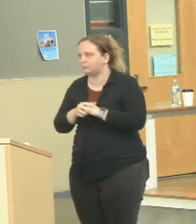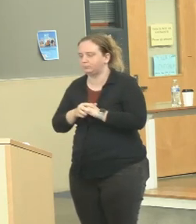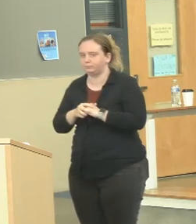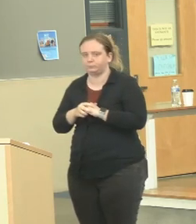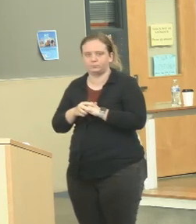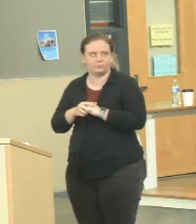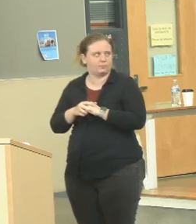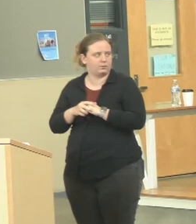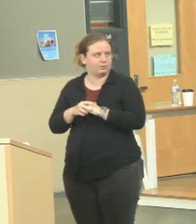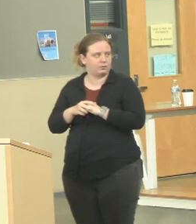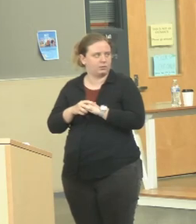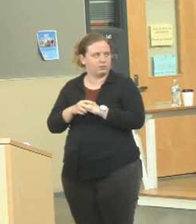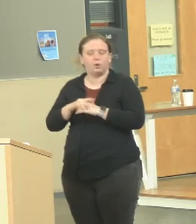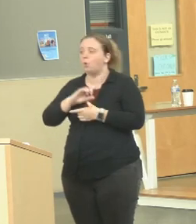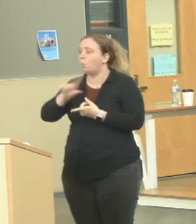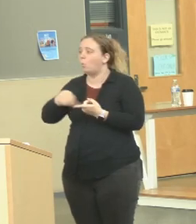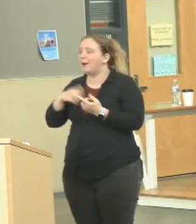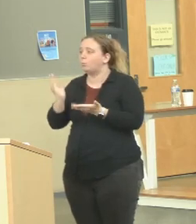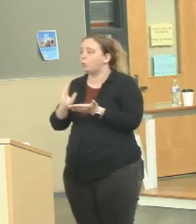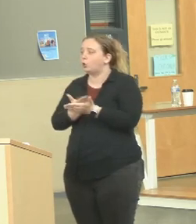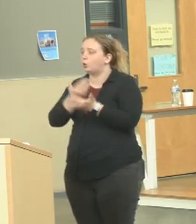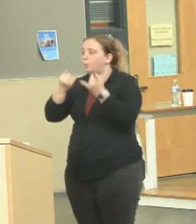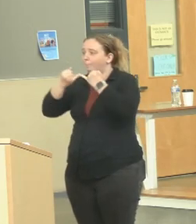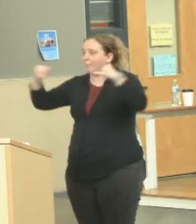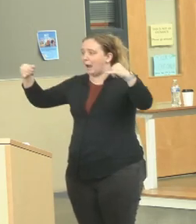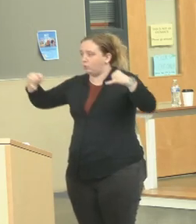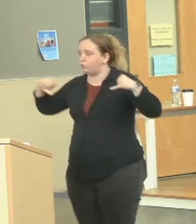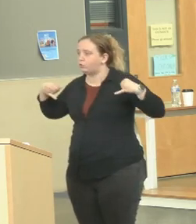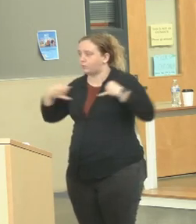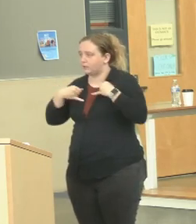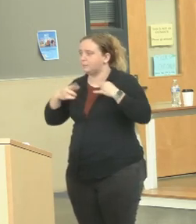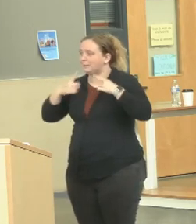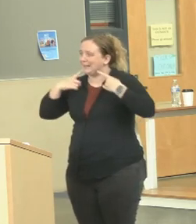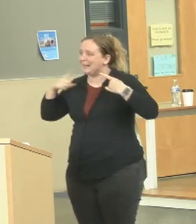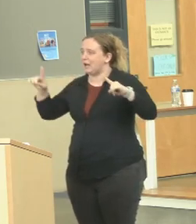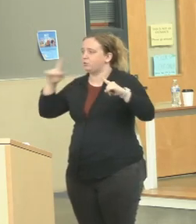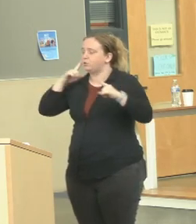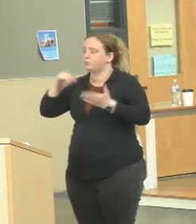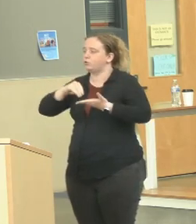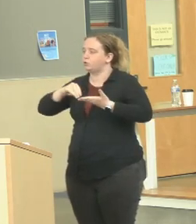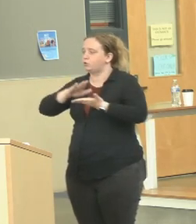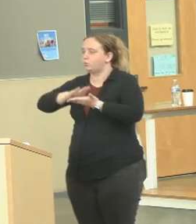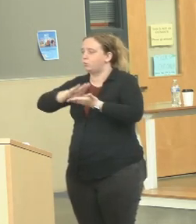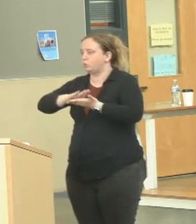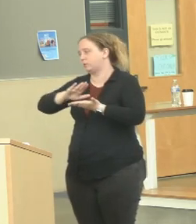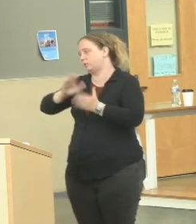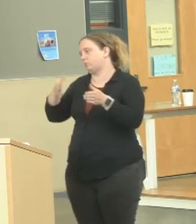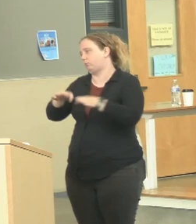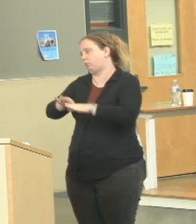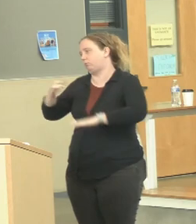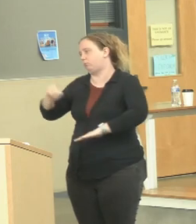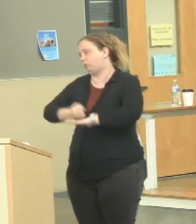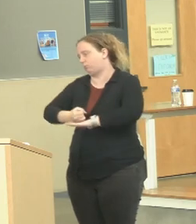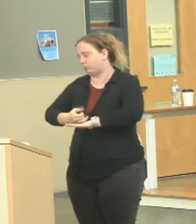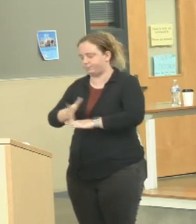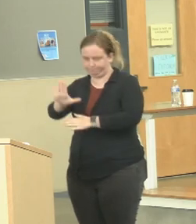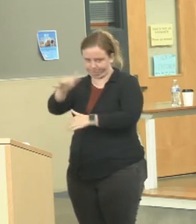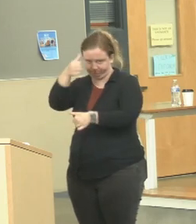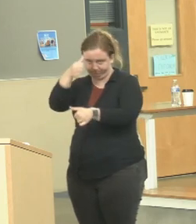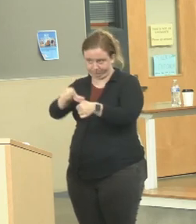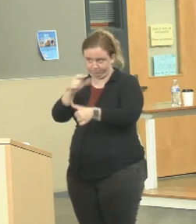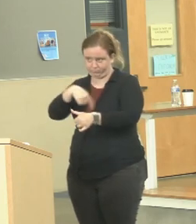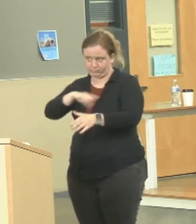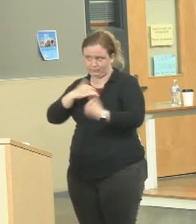And when will new boundaries be announced for schools that are closing? So at the time, again, remember that we have a timeline that we're going